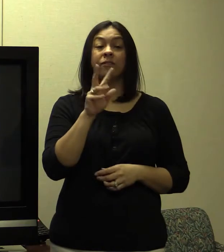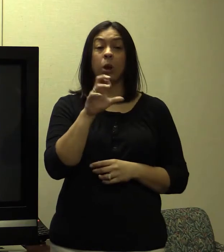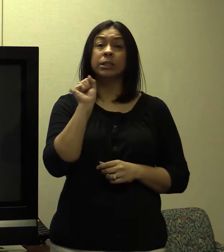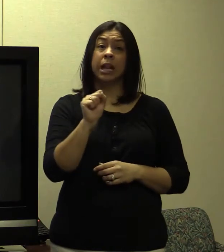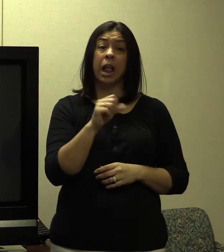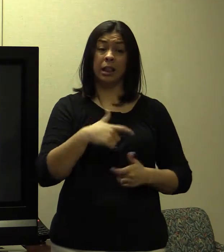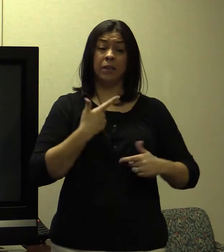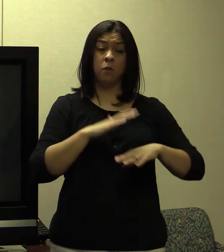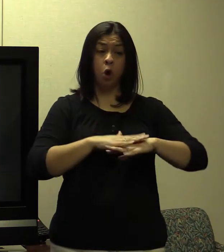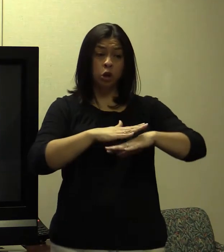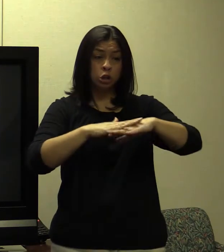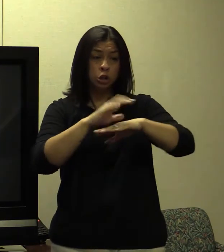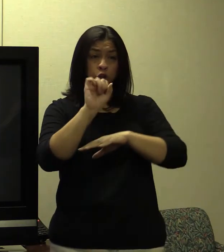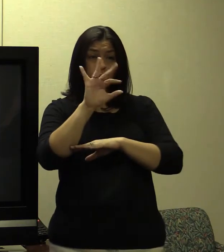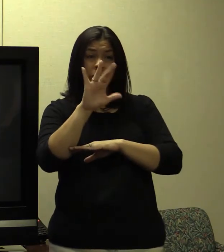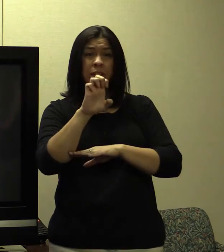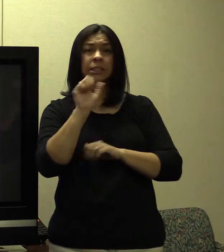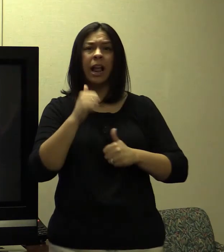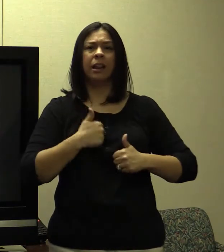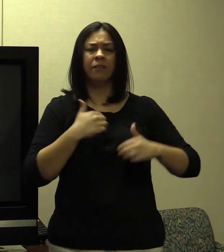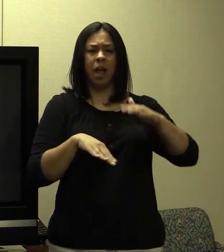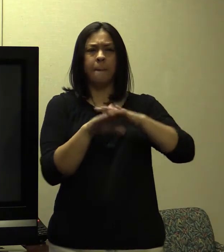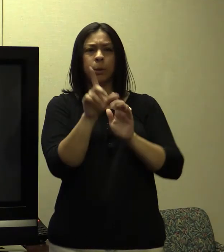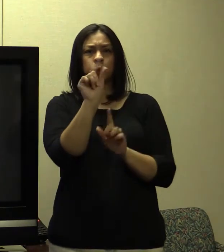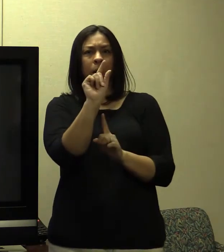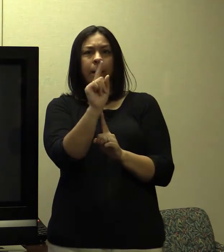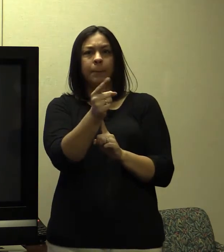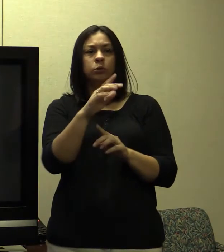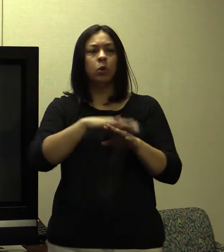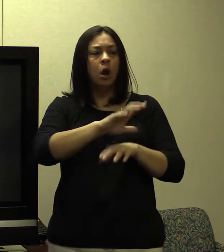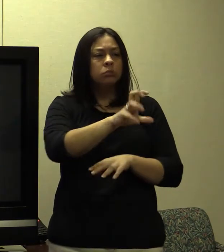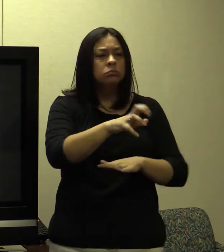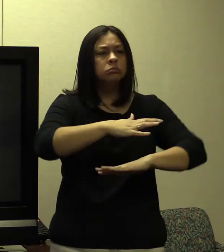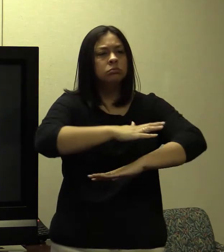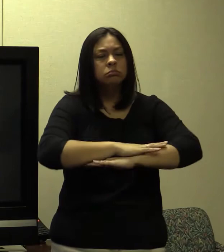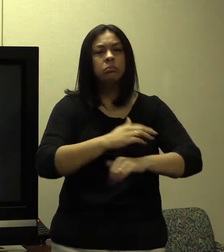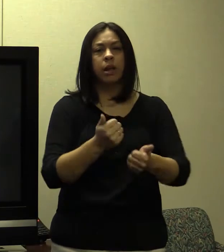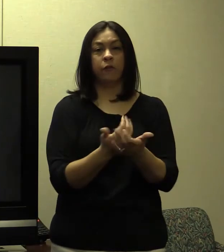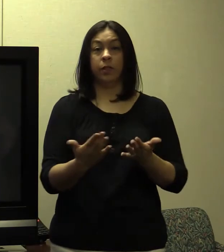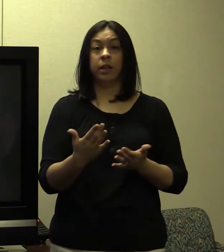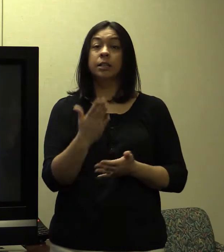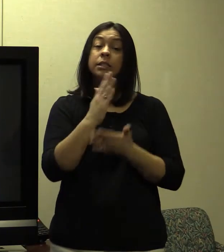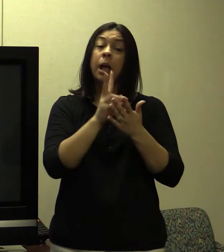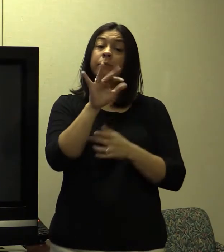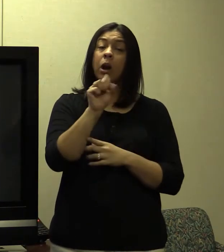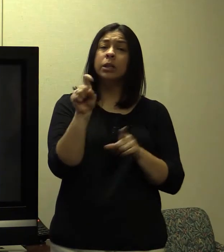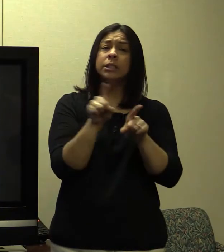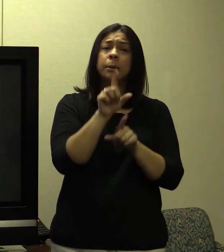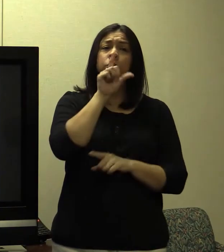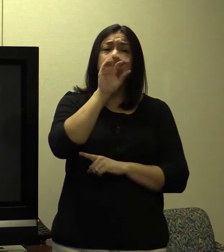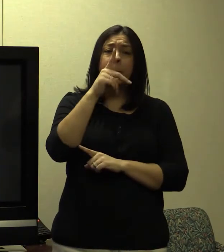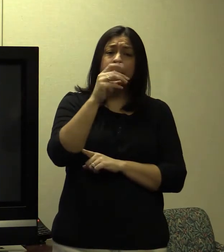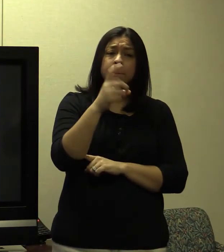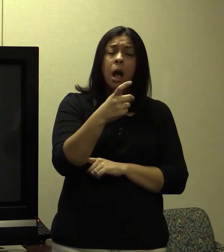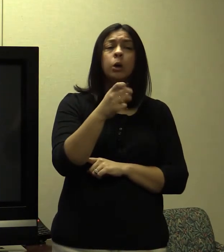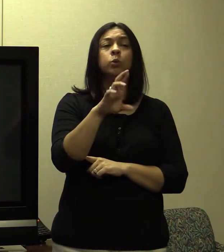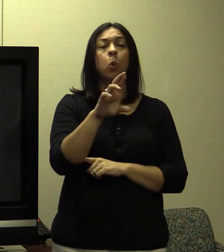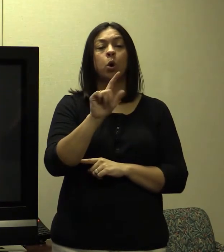live up to 20 minutes on a surface. And some viruses, such as chickenpox or tuberculosis, can travel